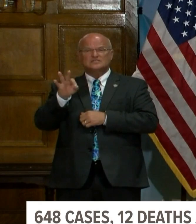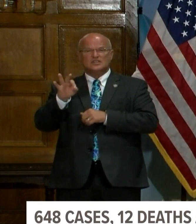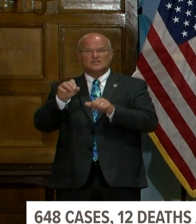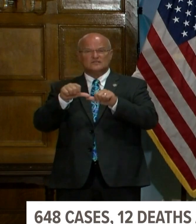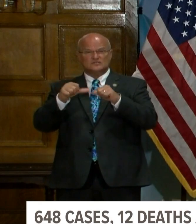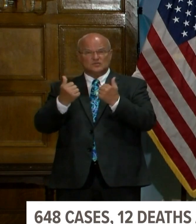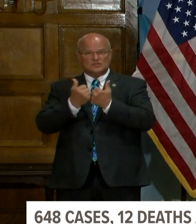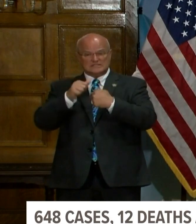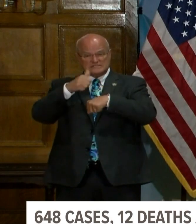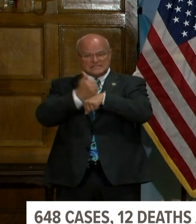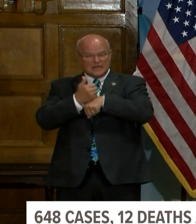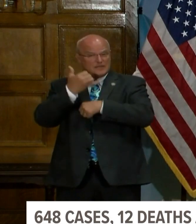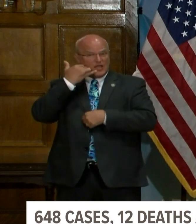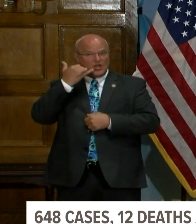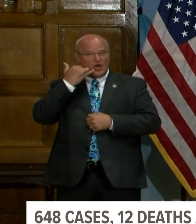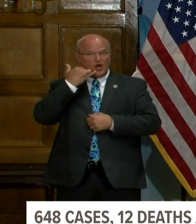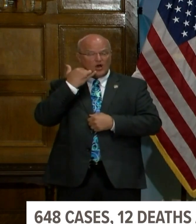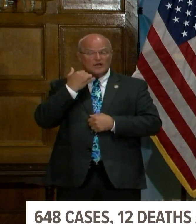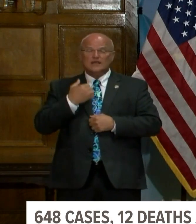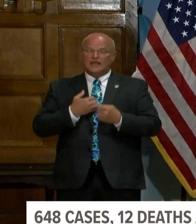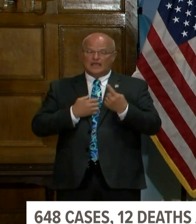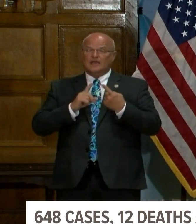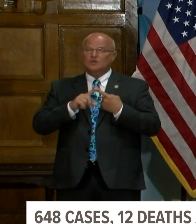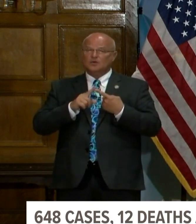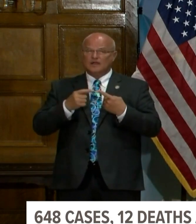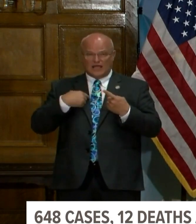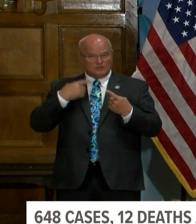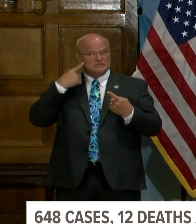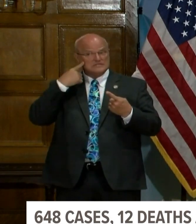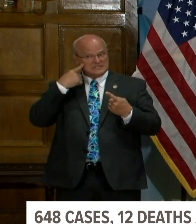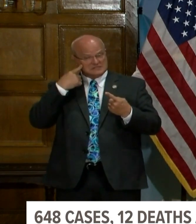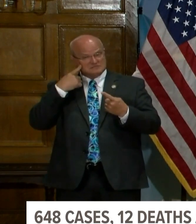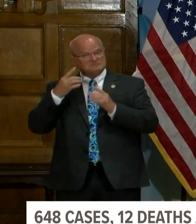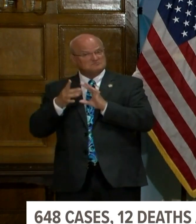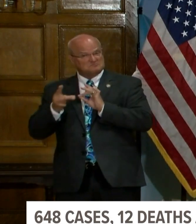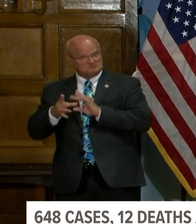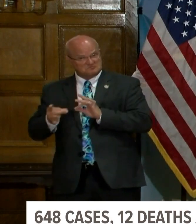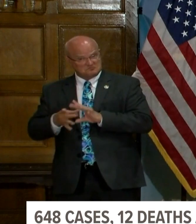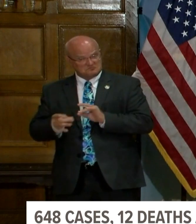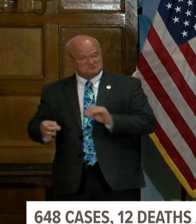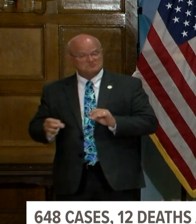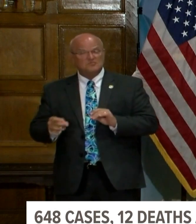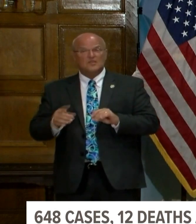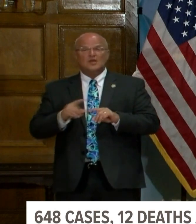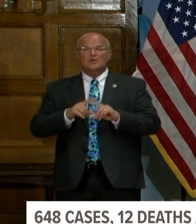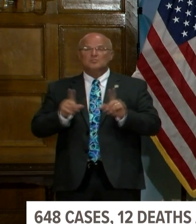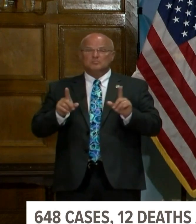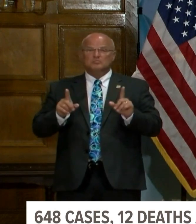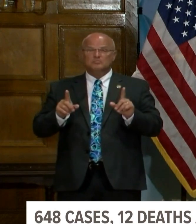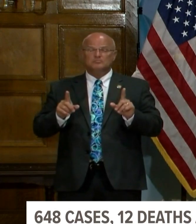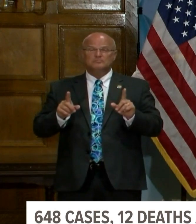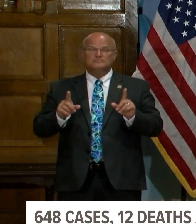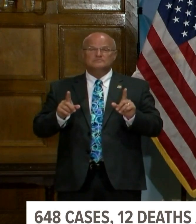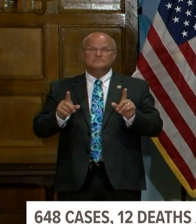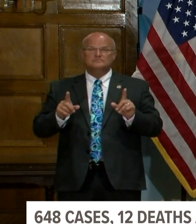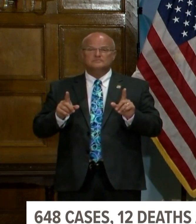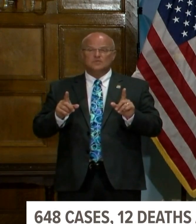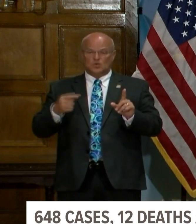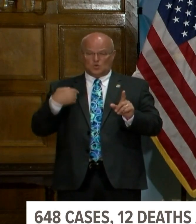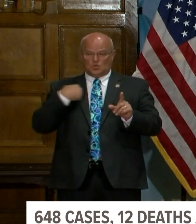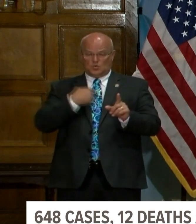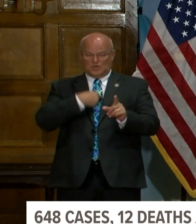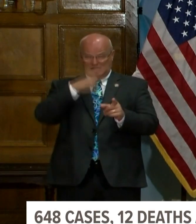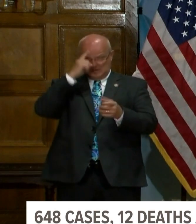that call. And I'll, of course, listen to them. But we believe this